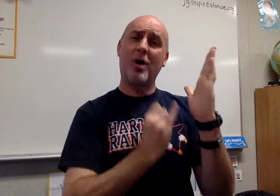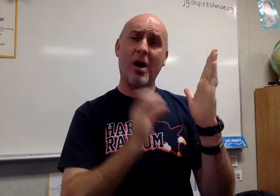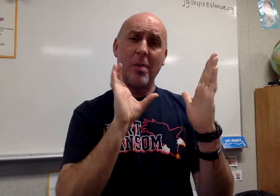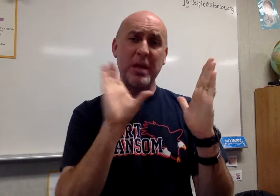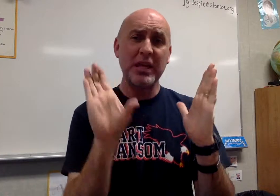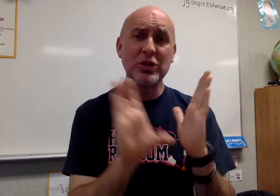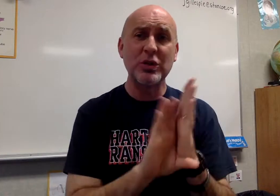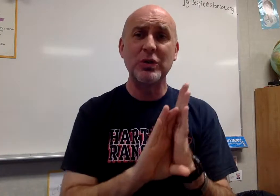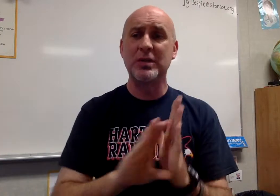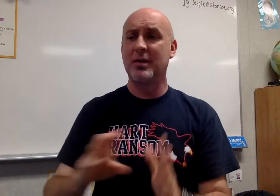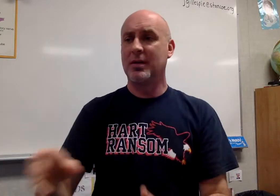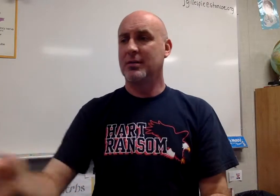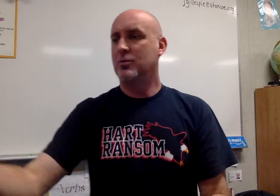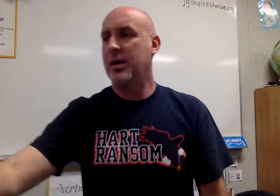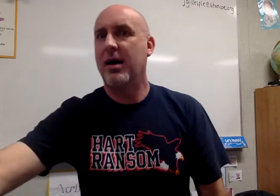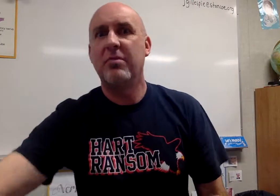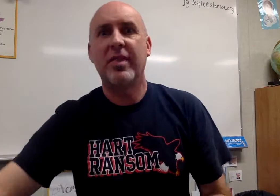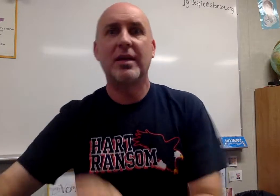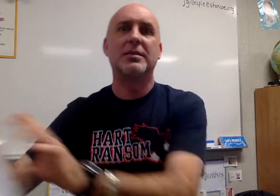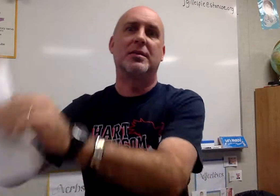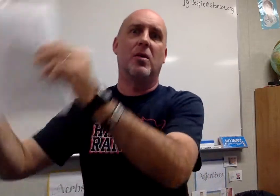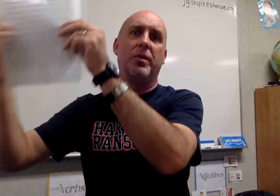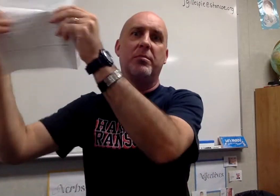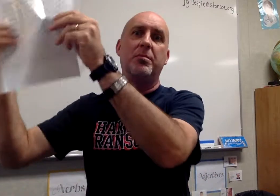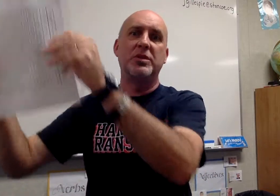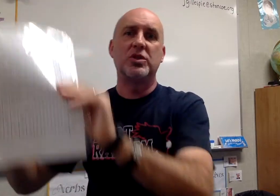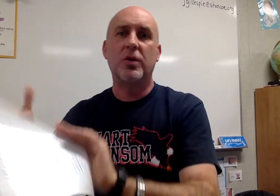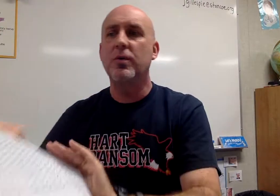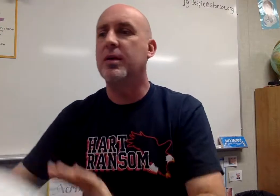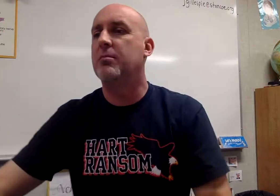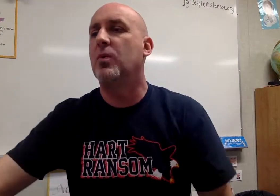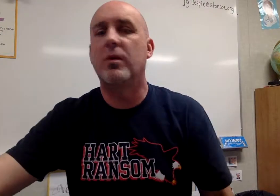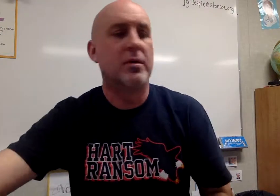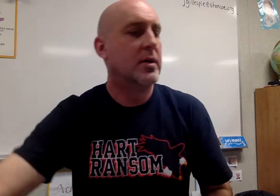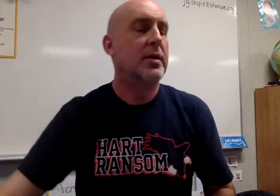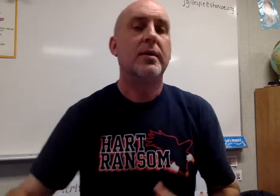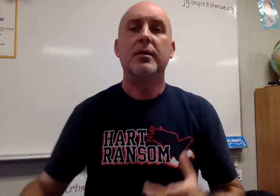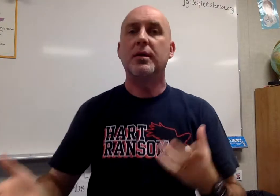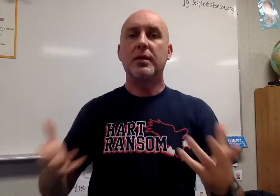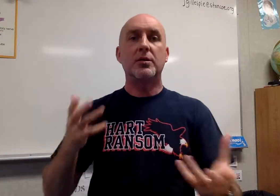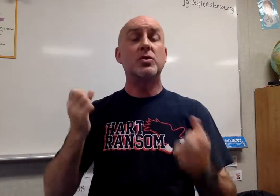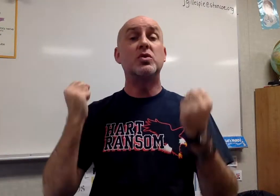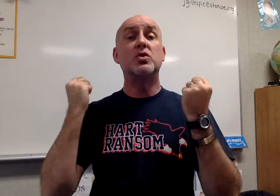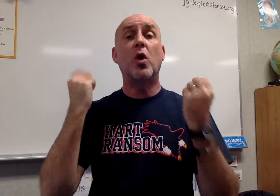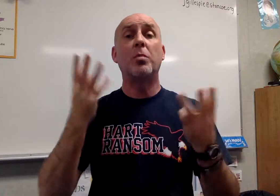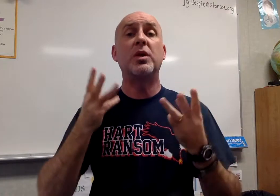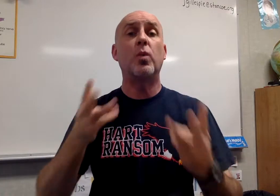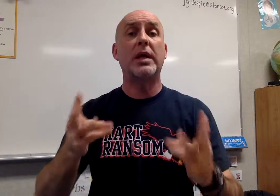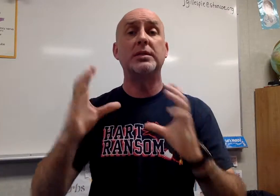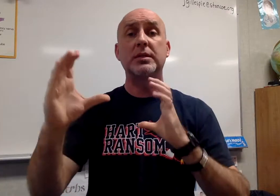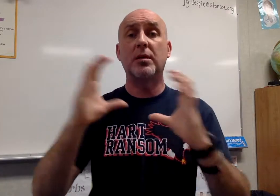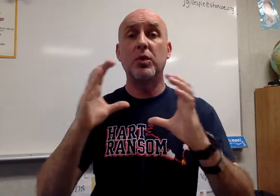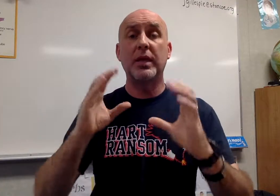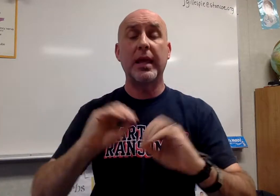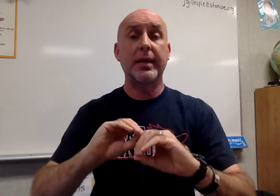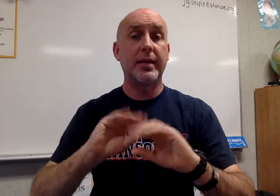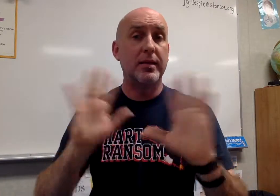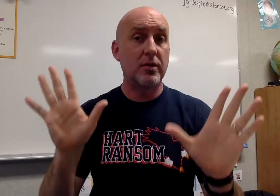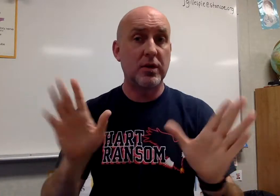draw pictures, grab things and hold them up and show them, or there's so many ways to communicate clearly. You